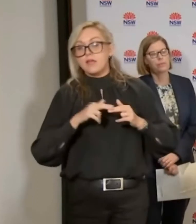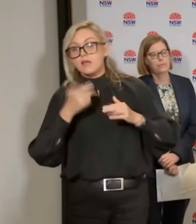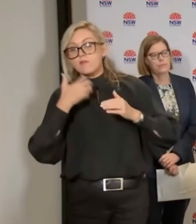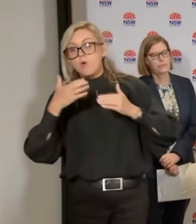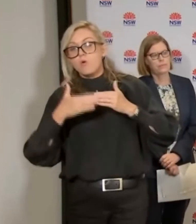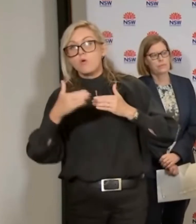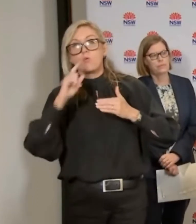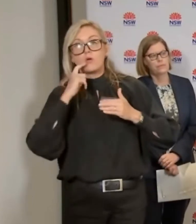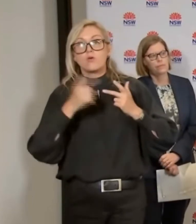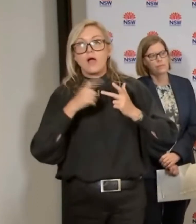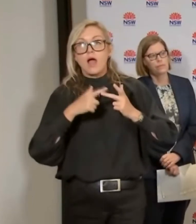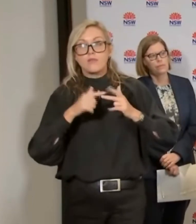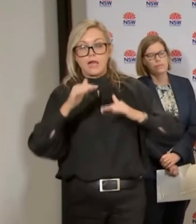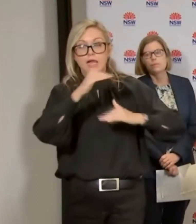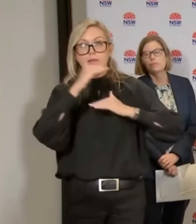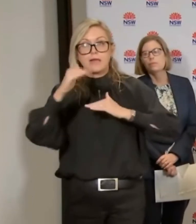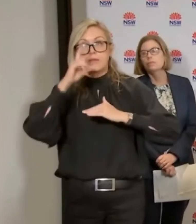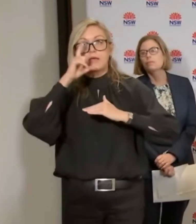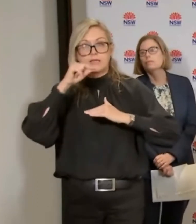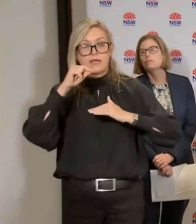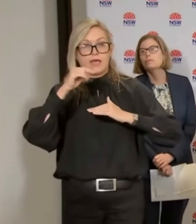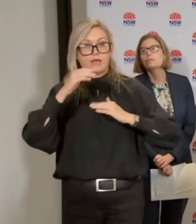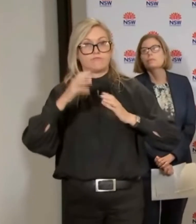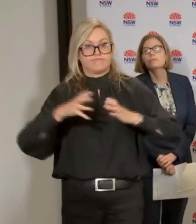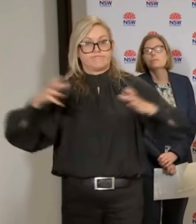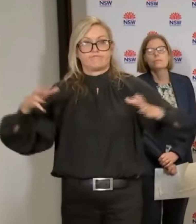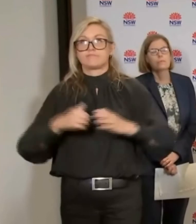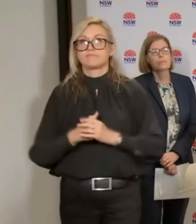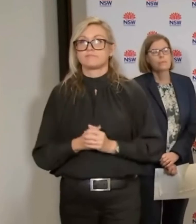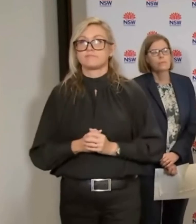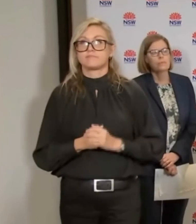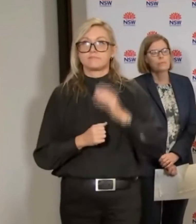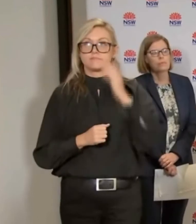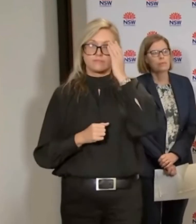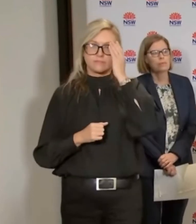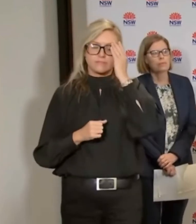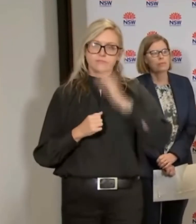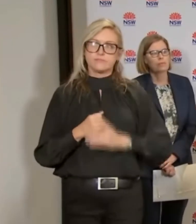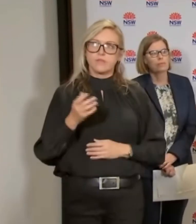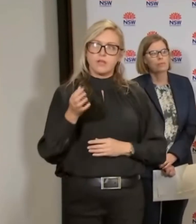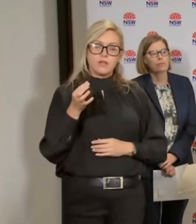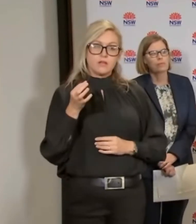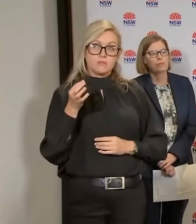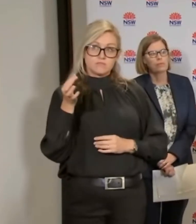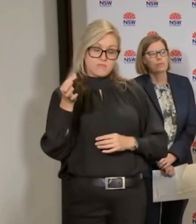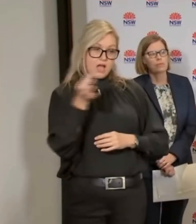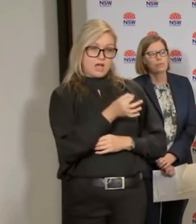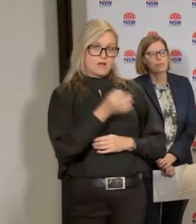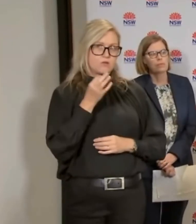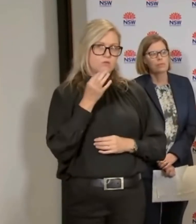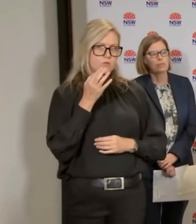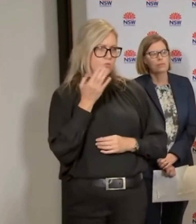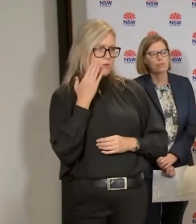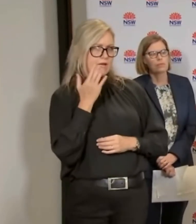well if things continue the way they are. When's the last time anyone was issued a PIN for breaching these? We had one in the last week. So we do